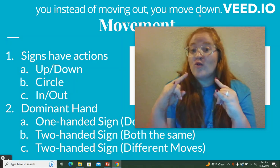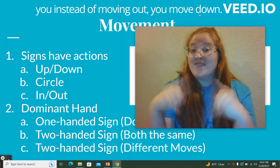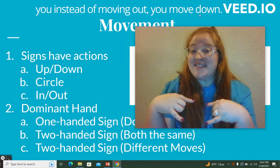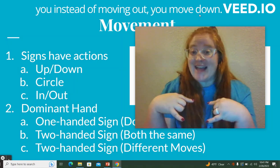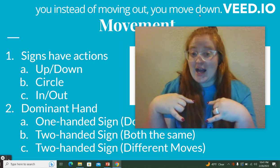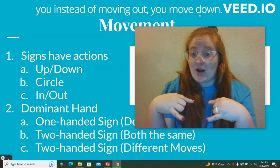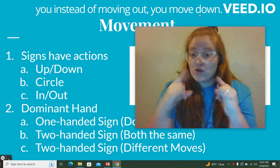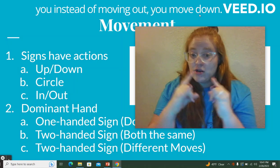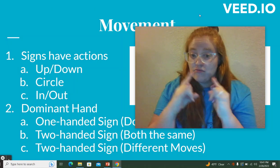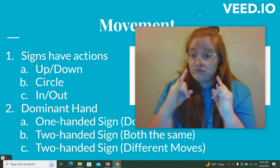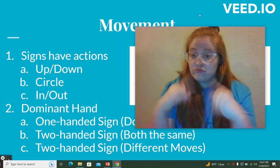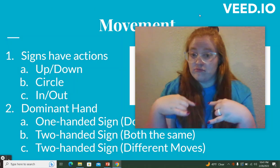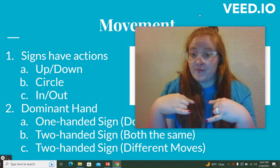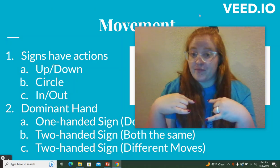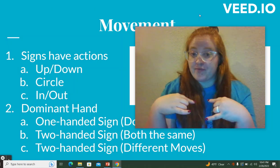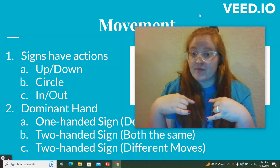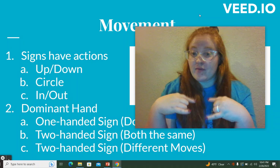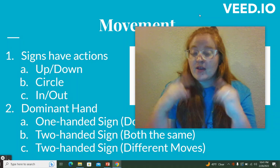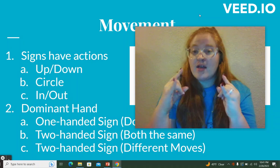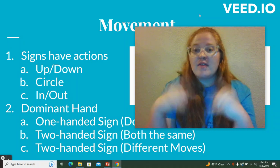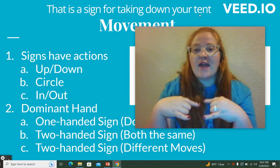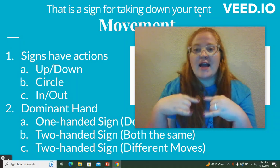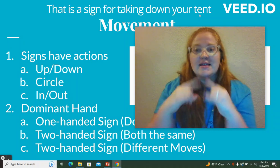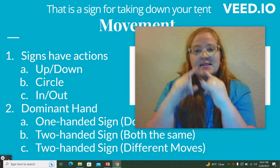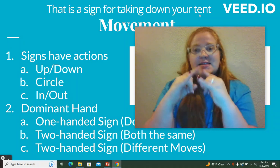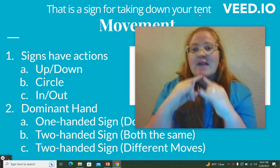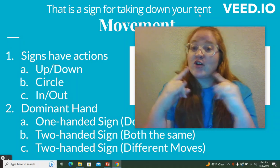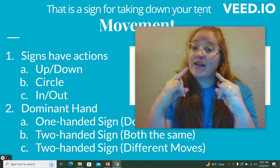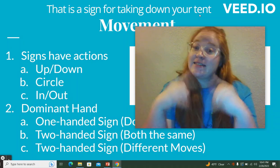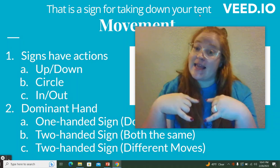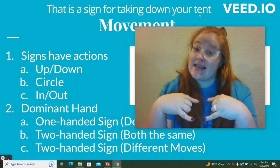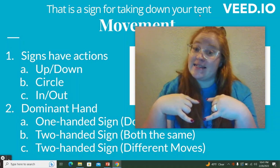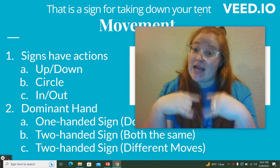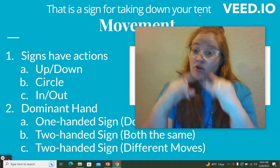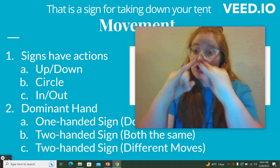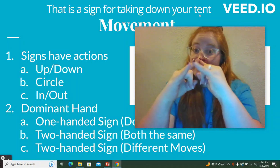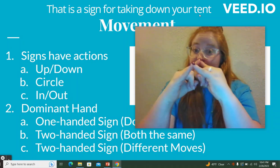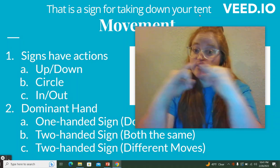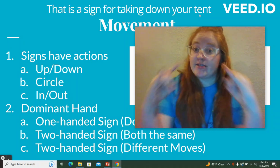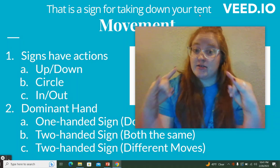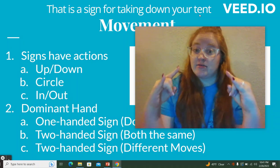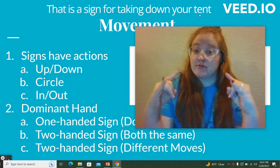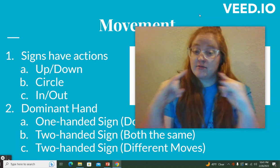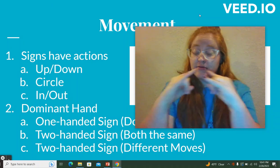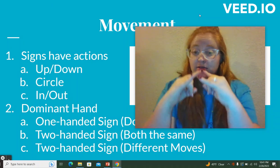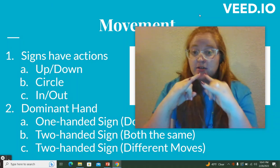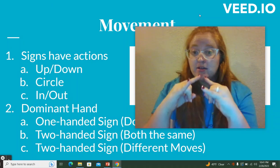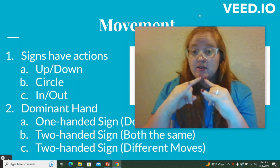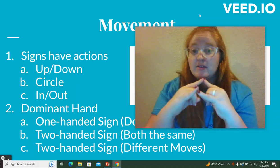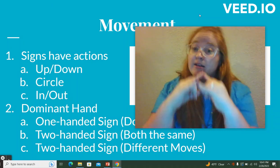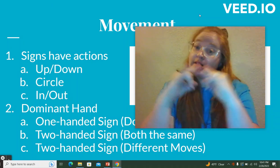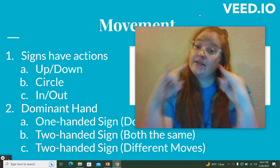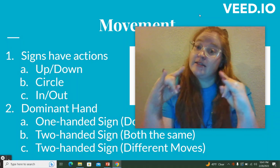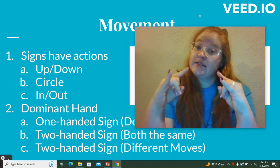you move down, that is the sign for like taking down your tent,